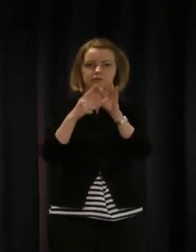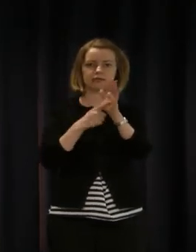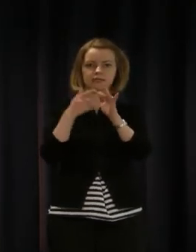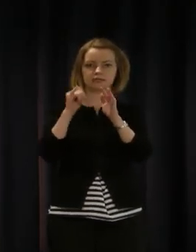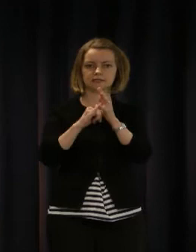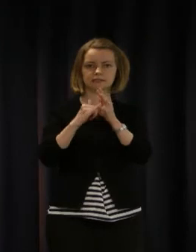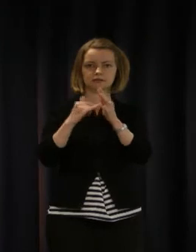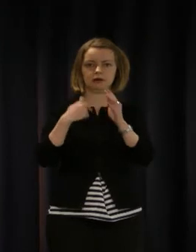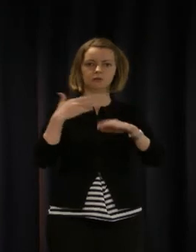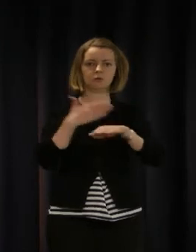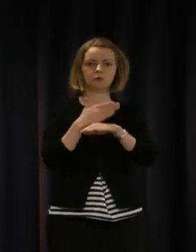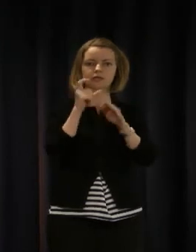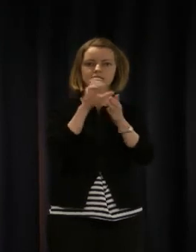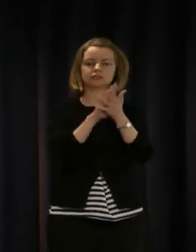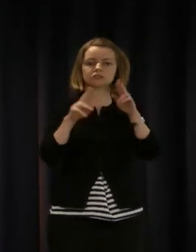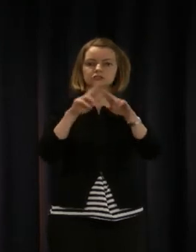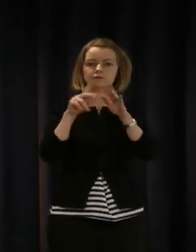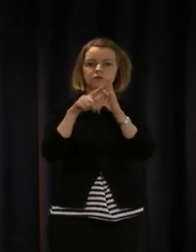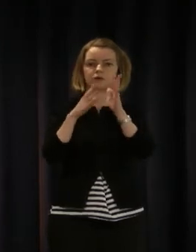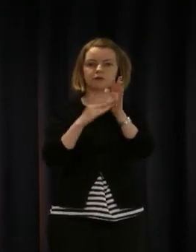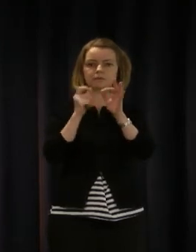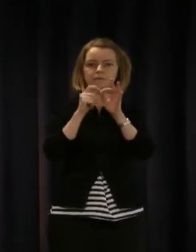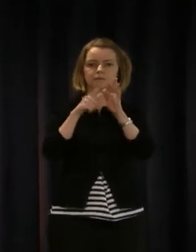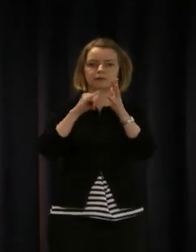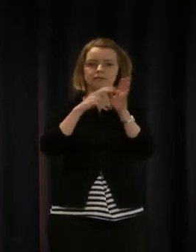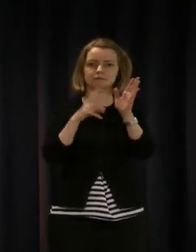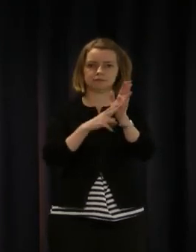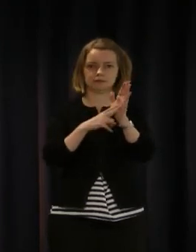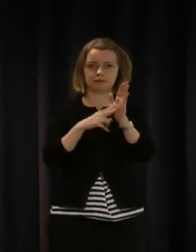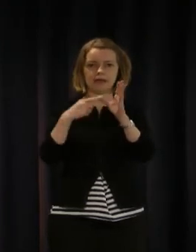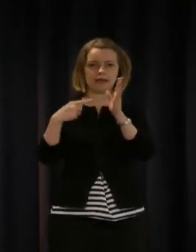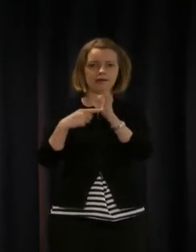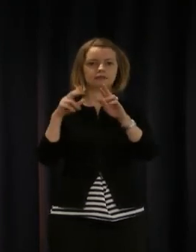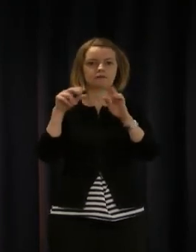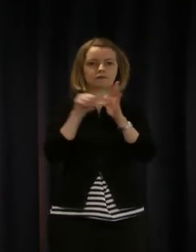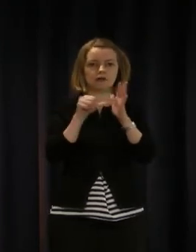Chief Ombudsman at the Financial Ombudsman Service.